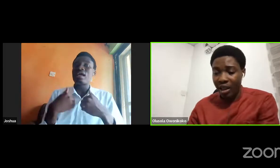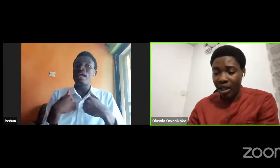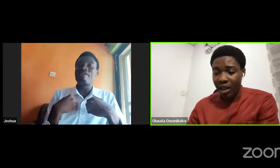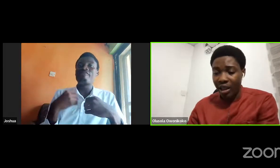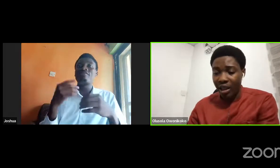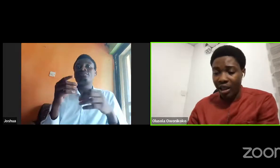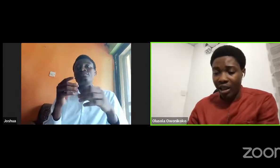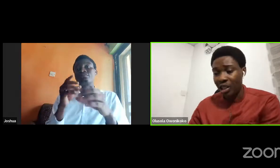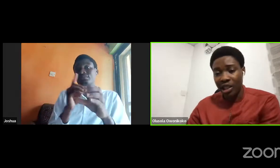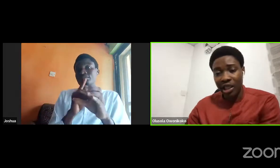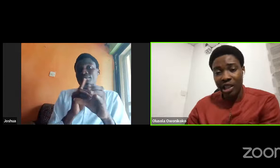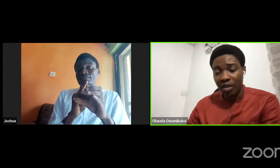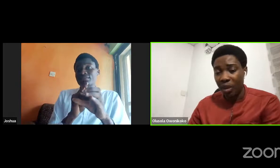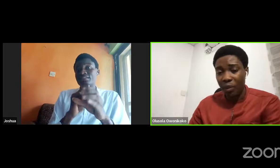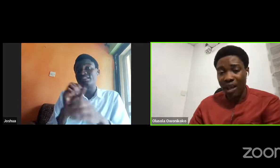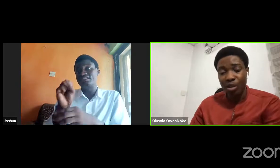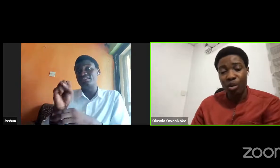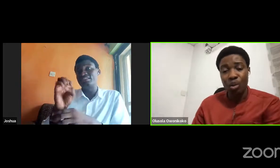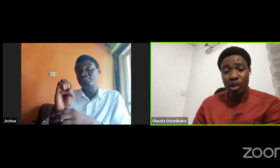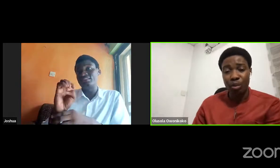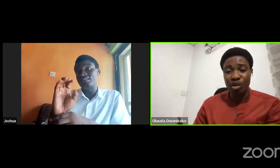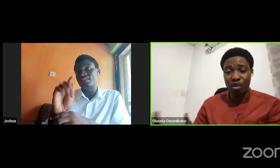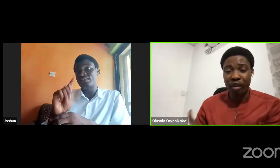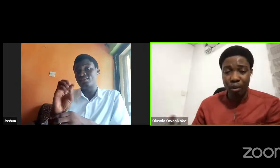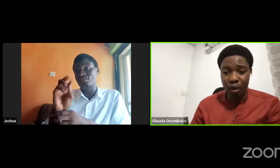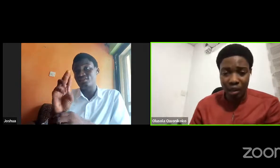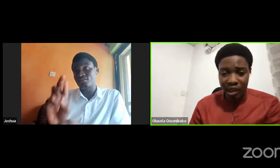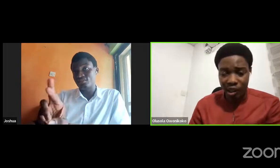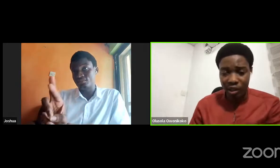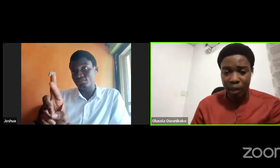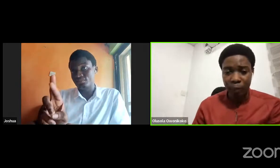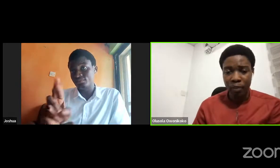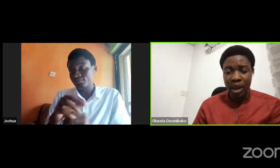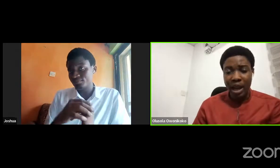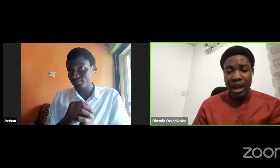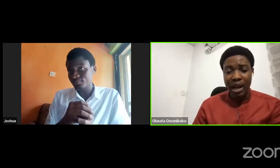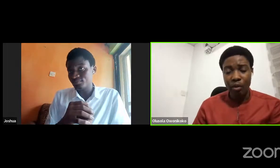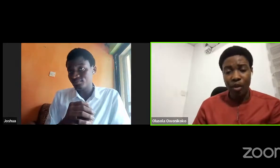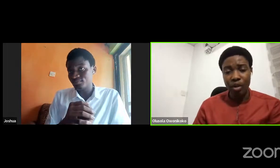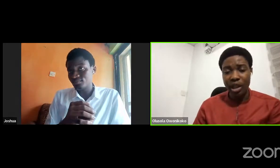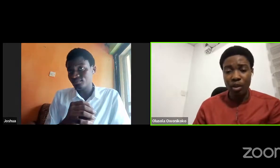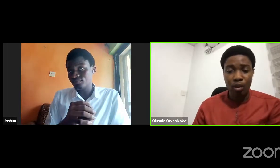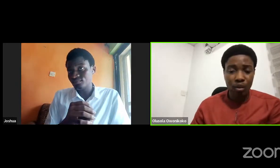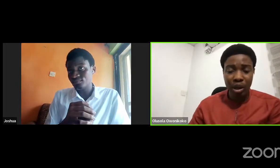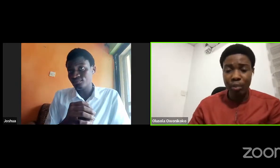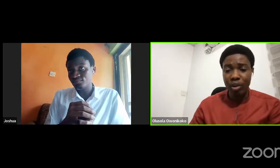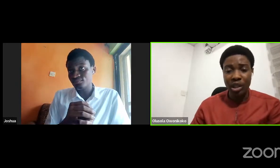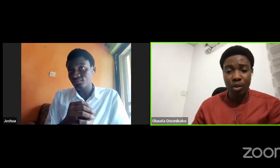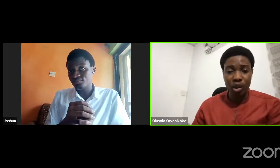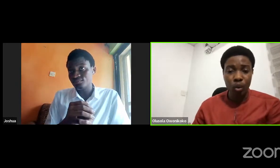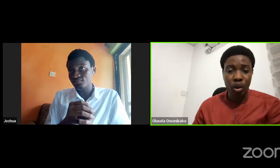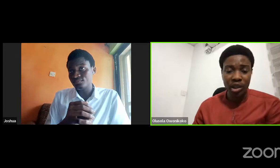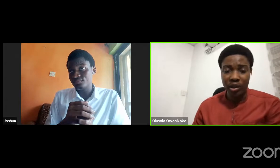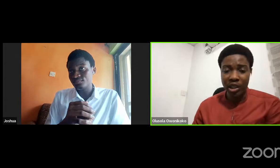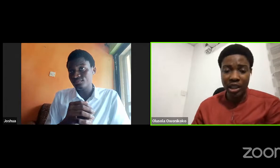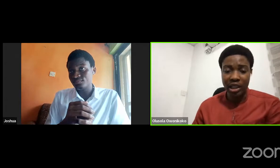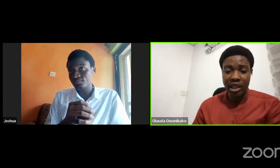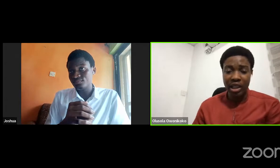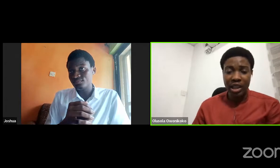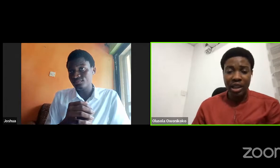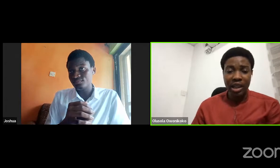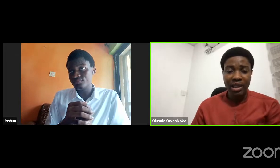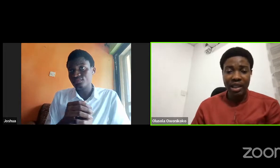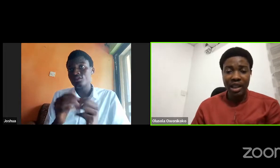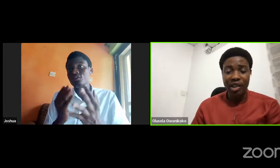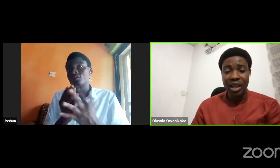several areas. The lawmakers is the executive, and they are those who are supposed to drive implementation. Of course, I know through that process was what